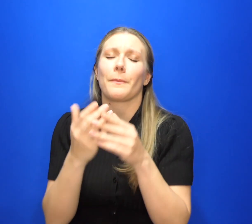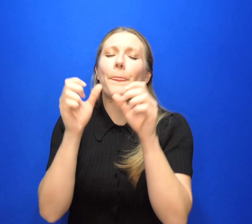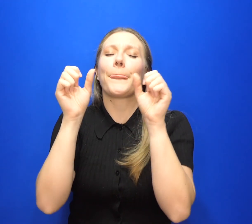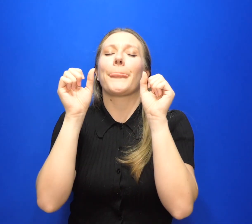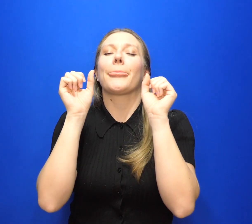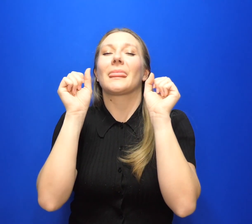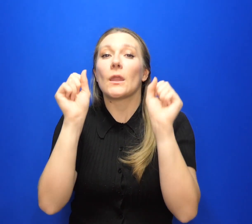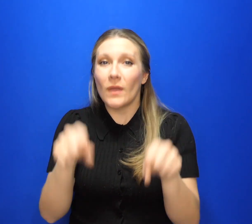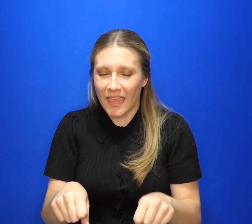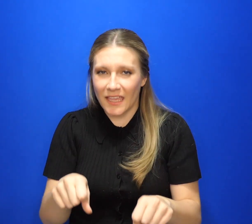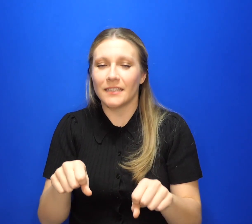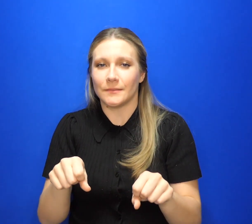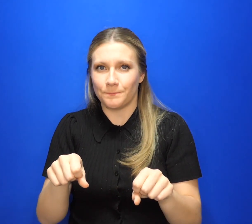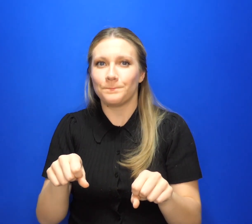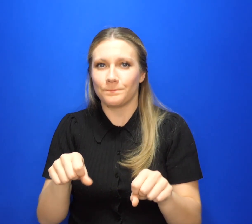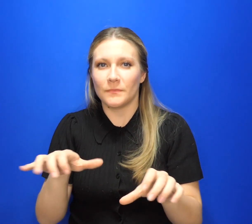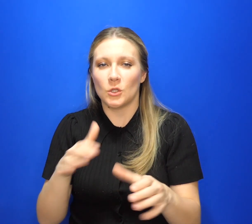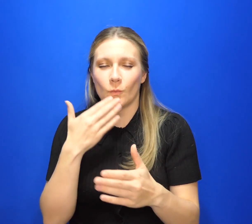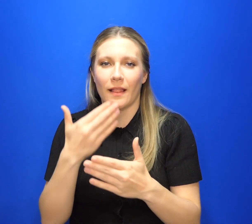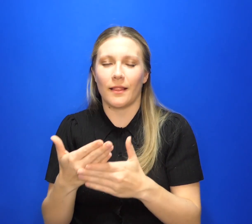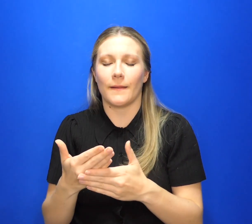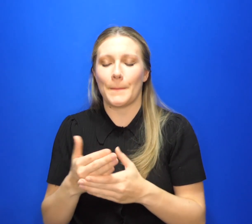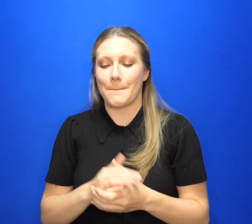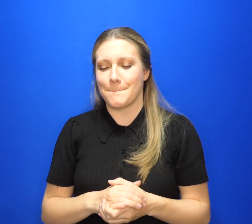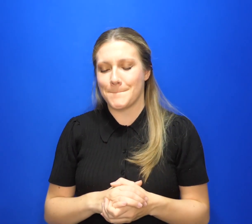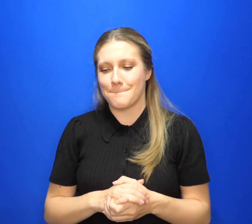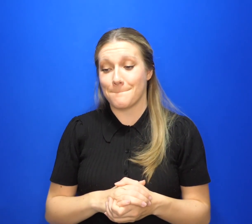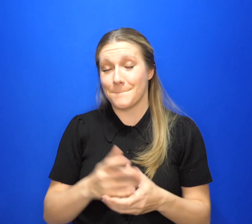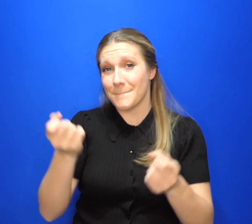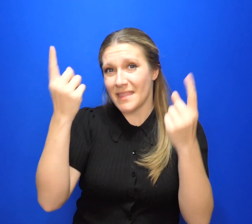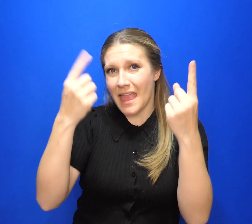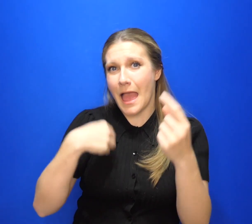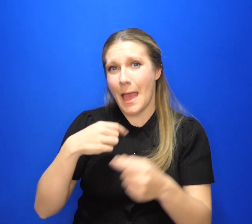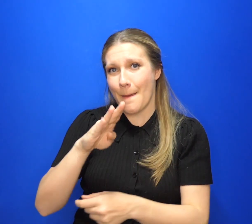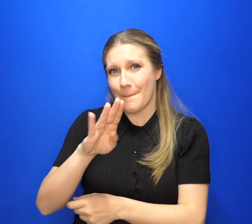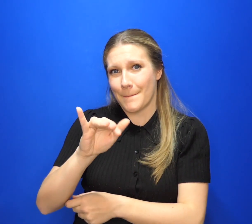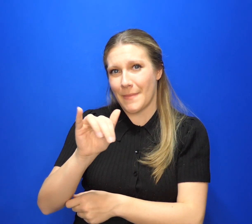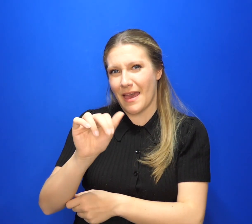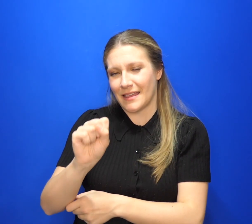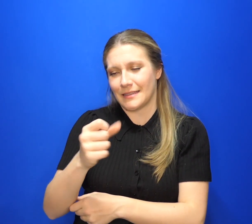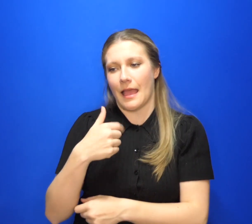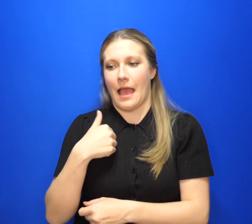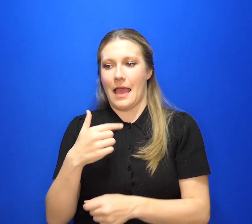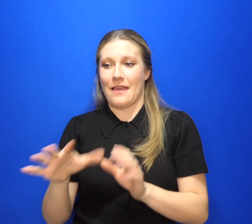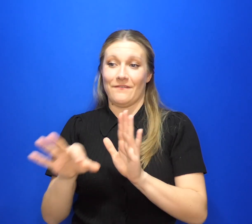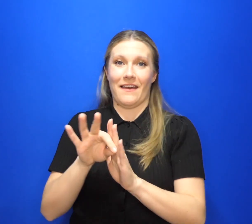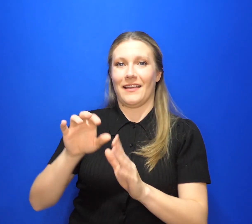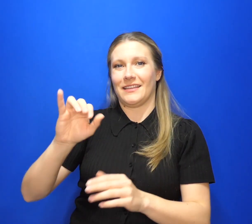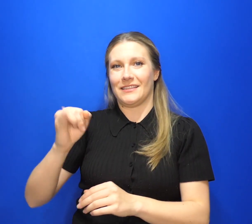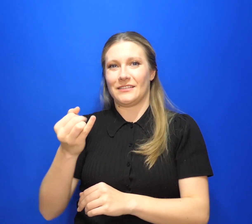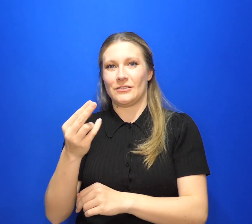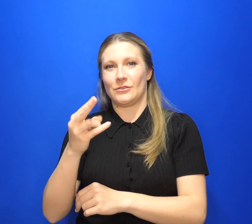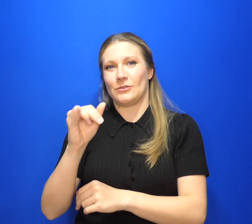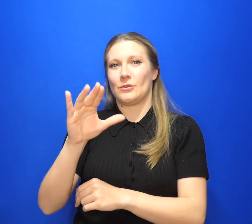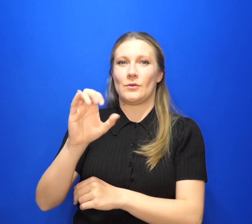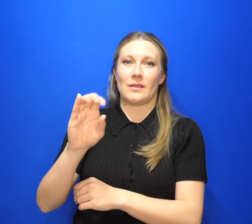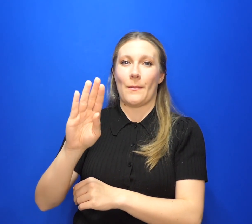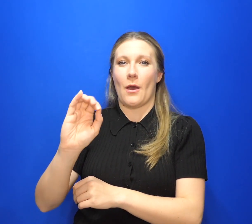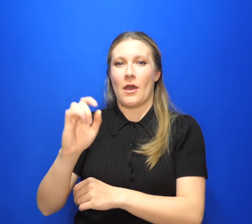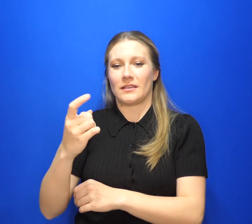I mean, listen, I'm biased. I'd find Juicebox Podcast, Type 1 Diabetes, the private Facebook group, and just lurk around and watch people talk. You can learn a lot